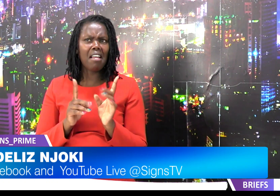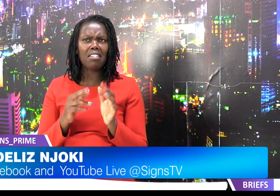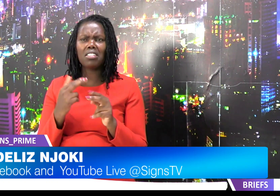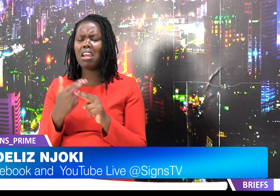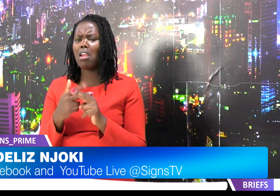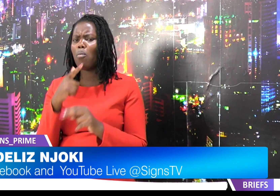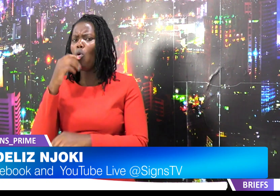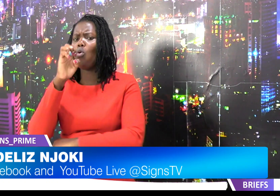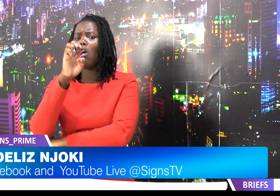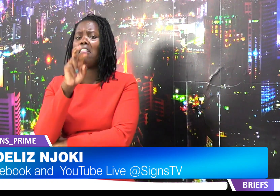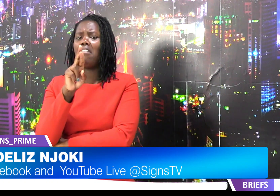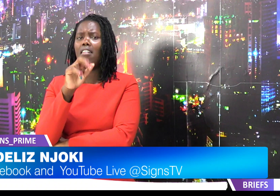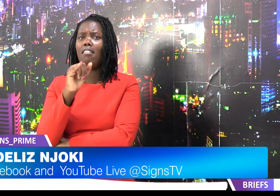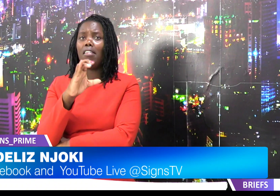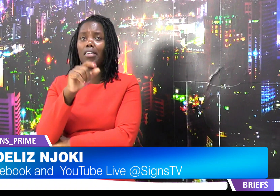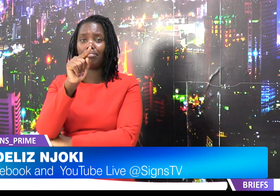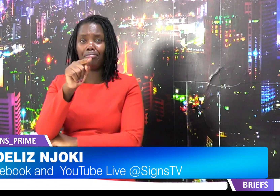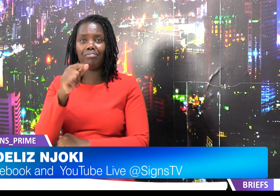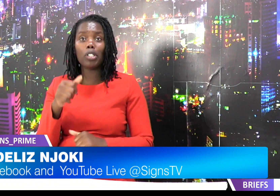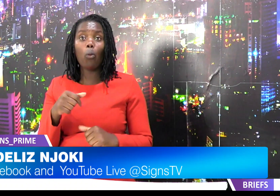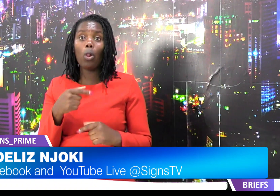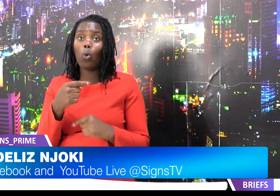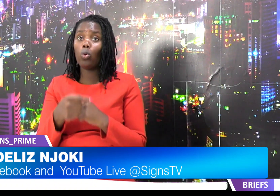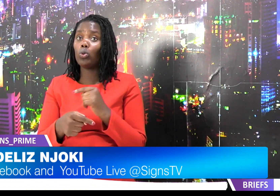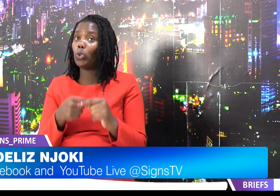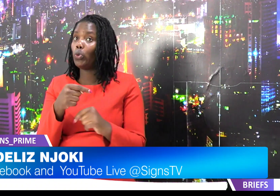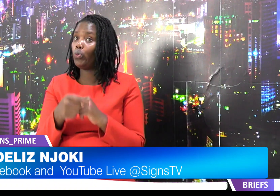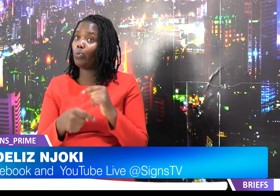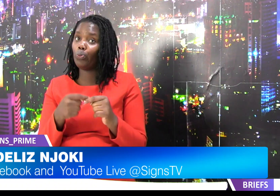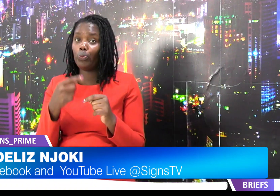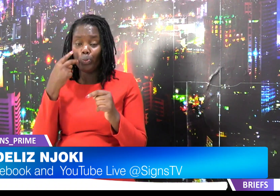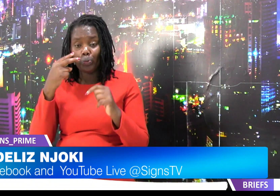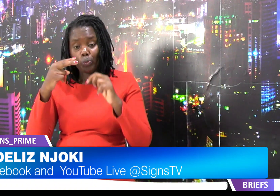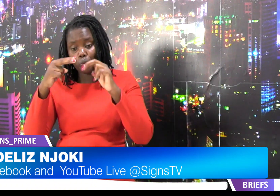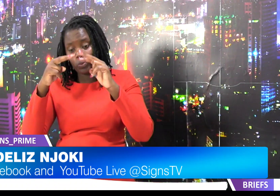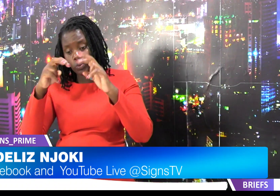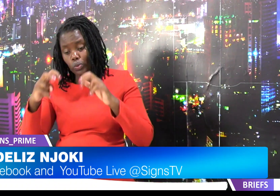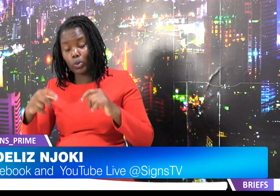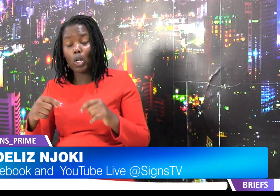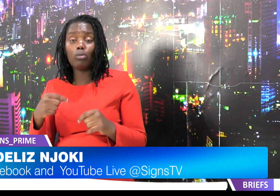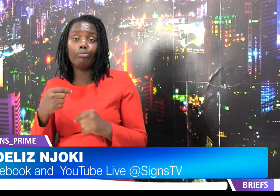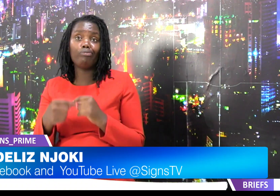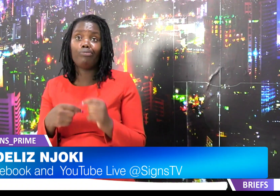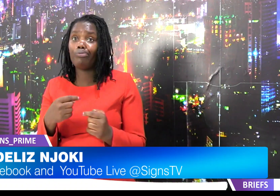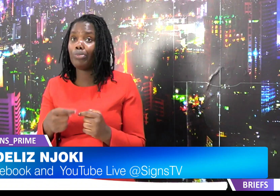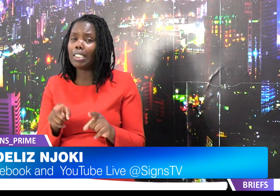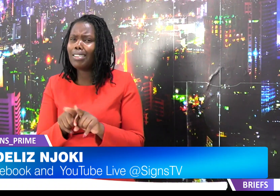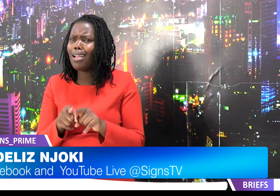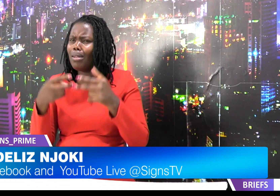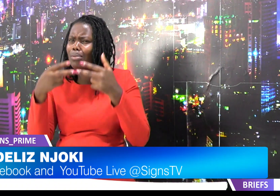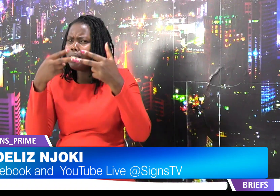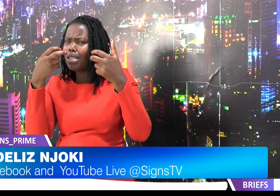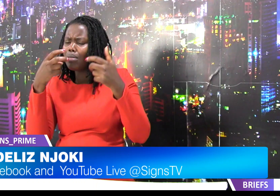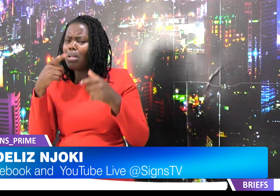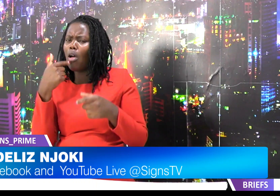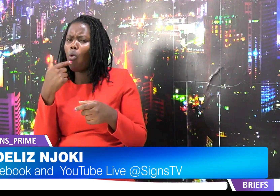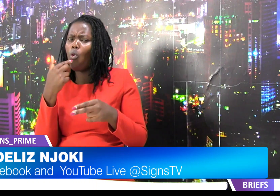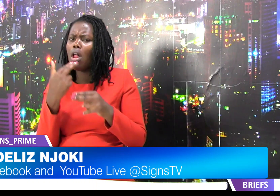murder of Nairobi Hospital Acting Finance Director Eric Maigo will remain in custody as the